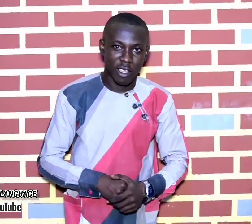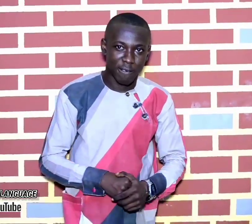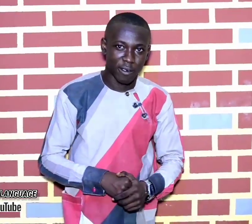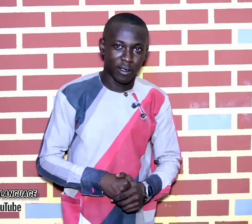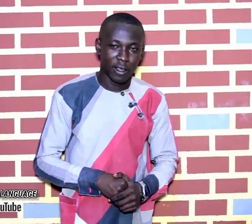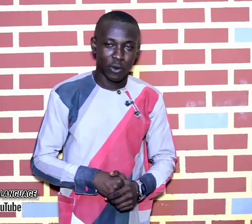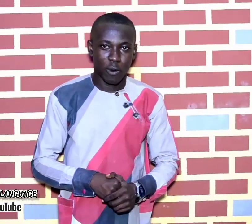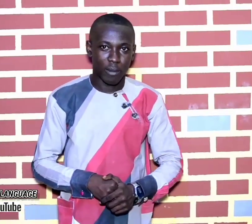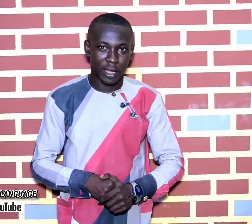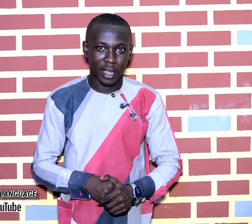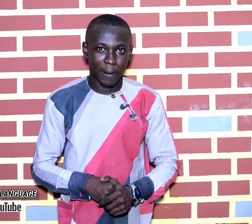for home later.